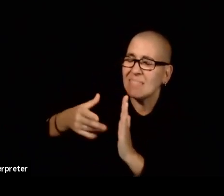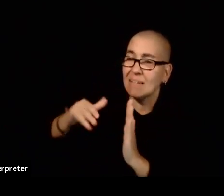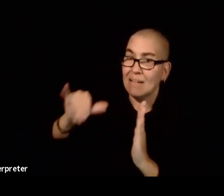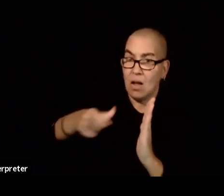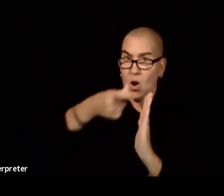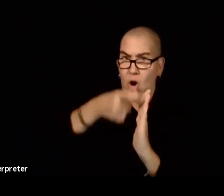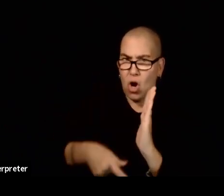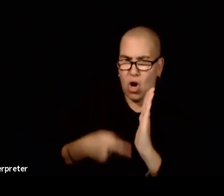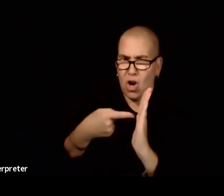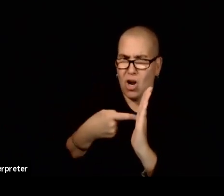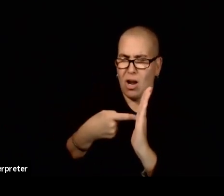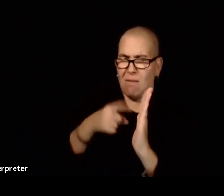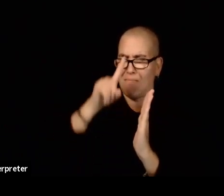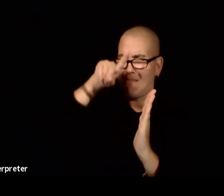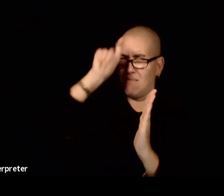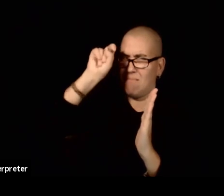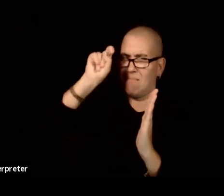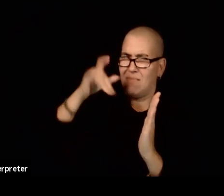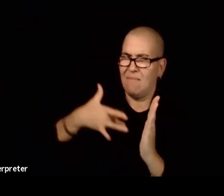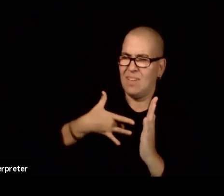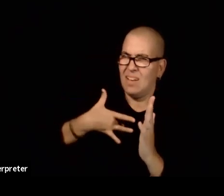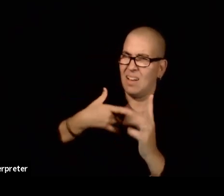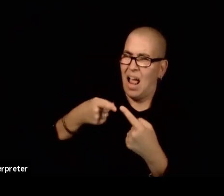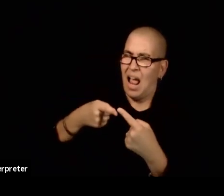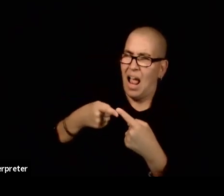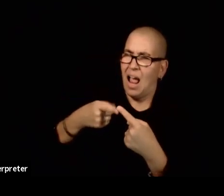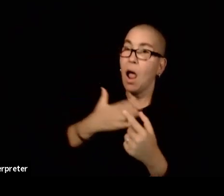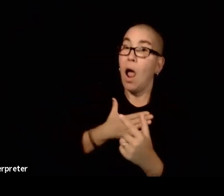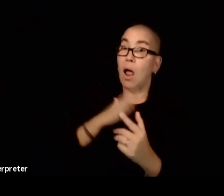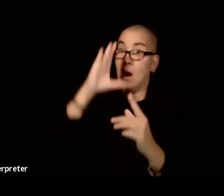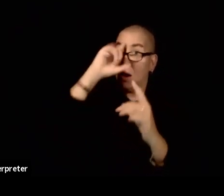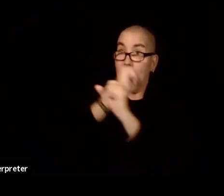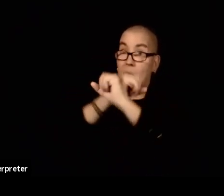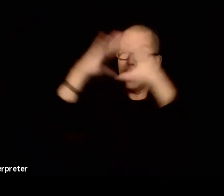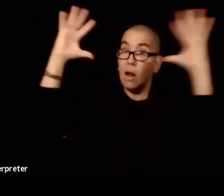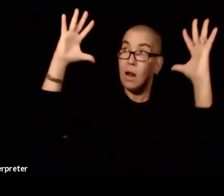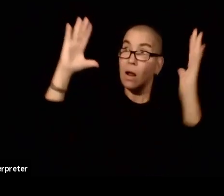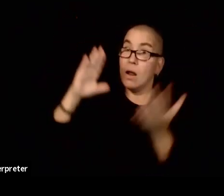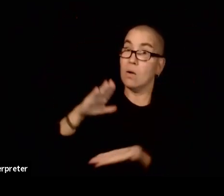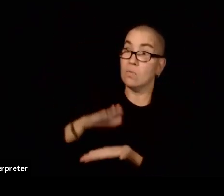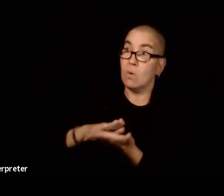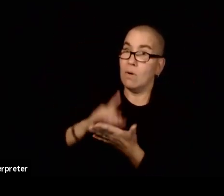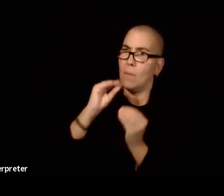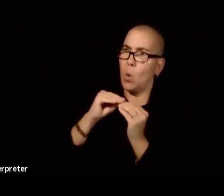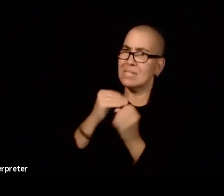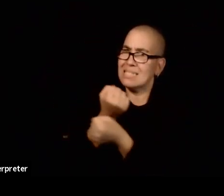understanding that schools might be safer because kids don't transmit this virus as much.